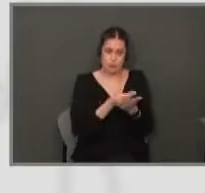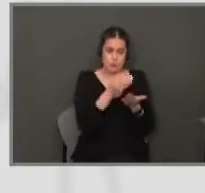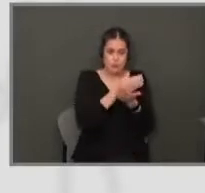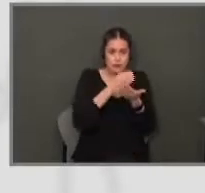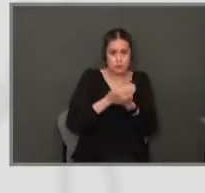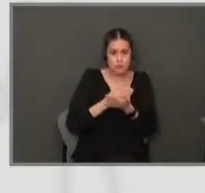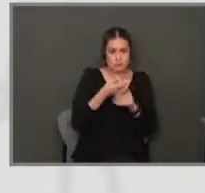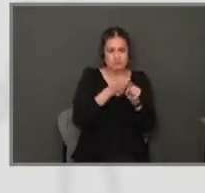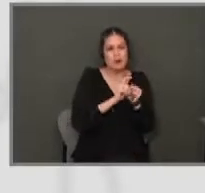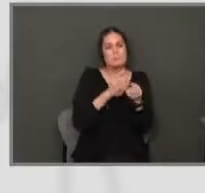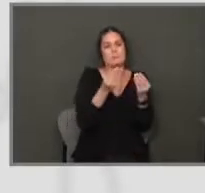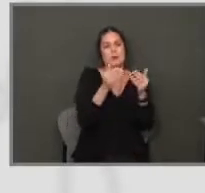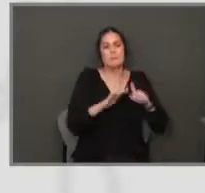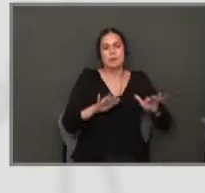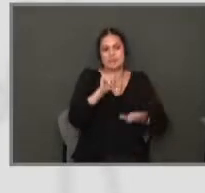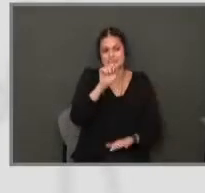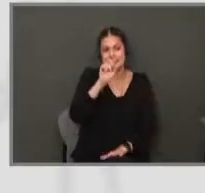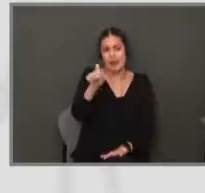from property tax,